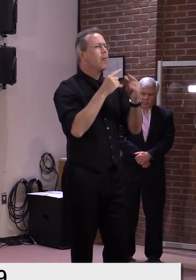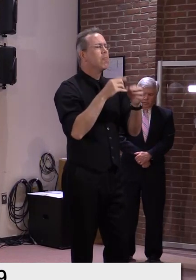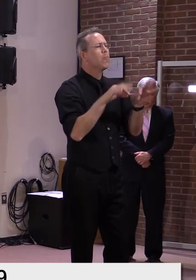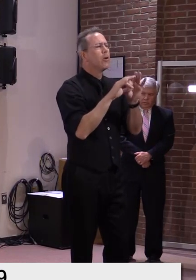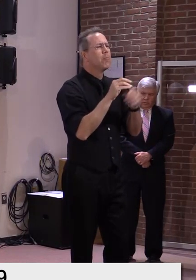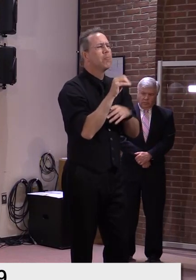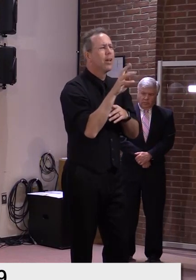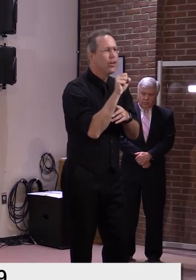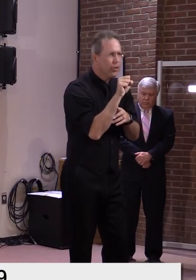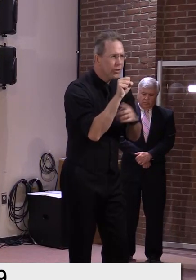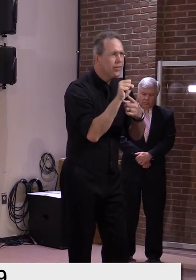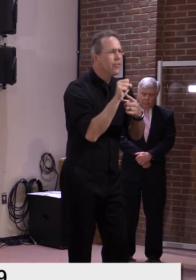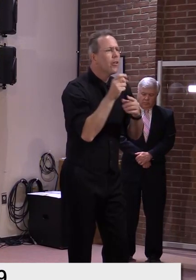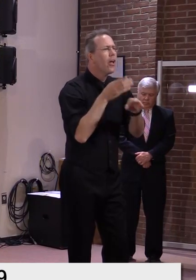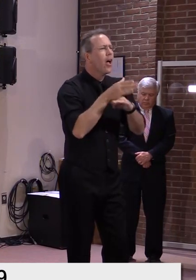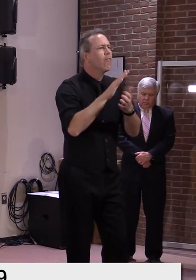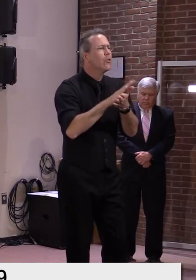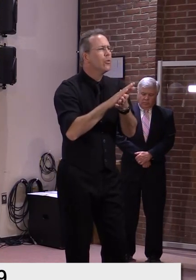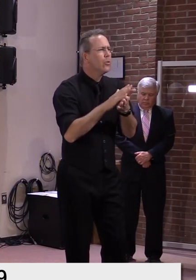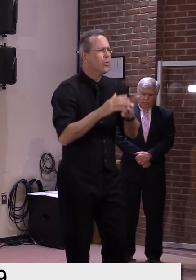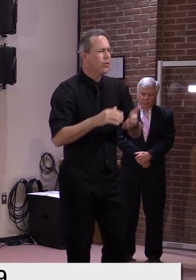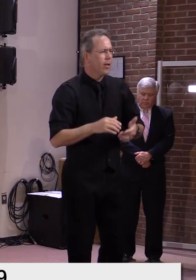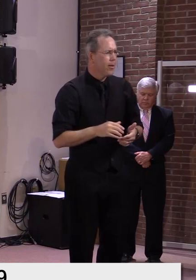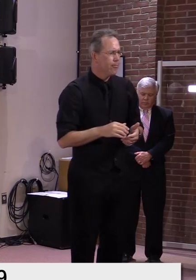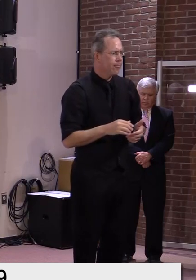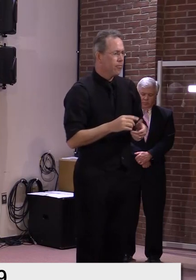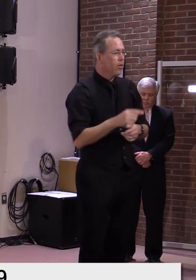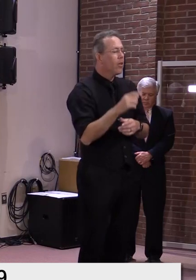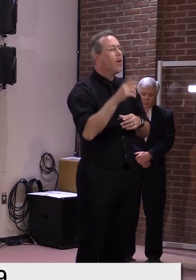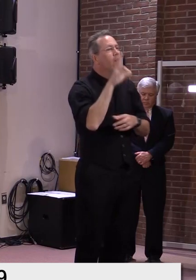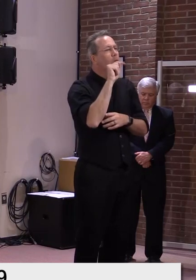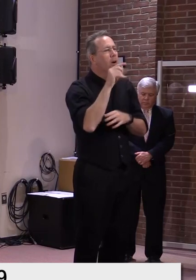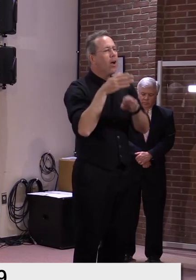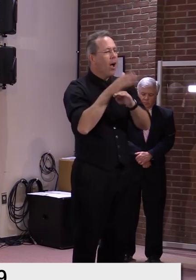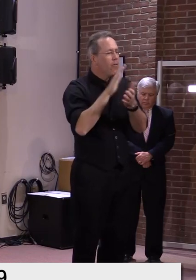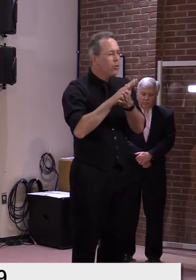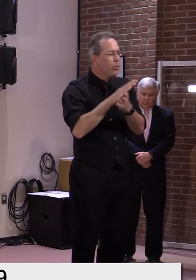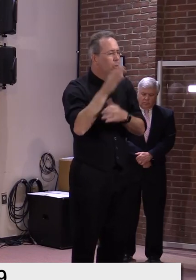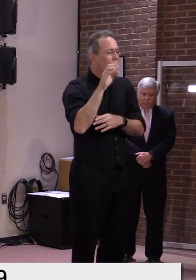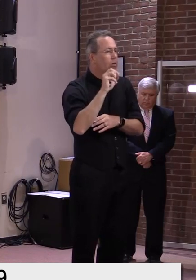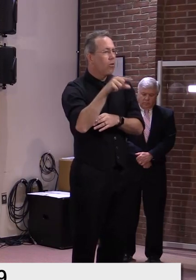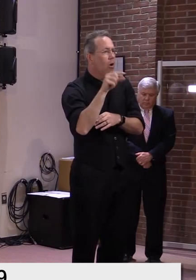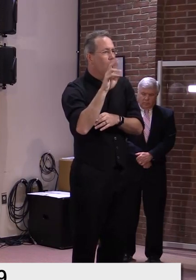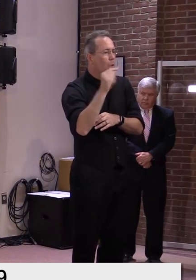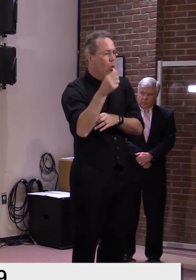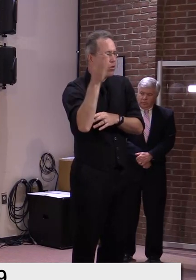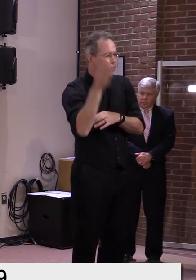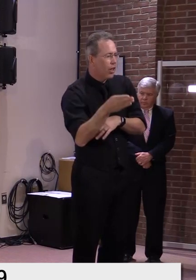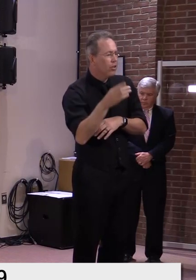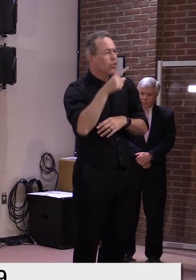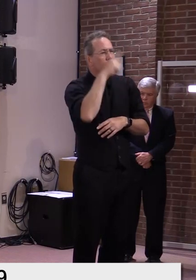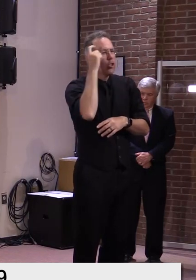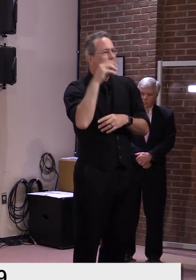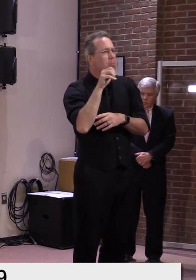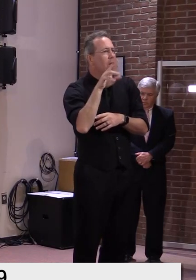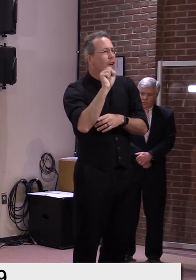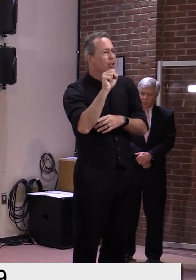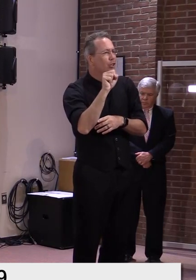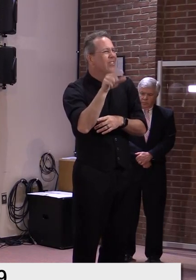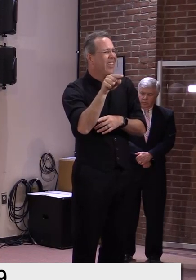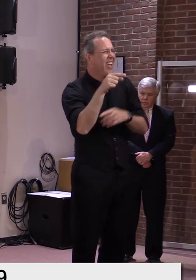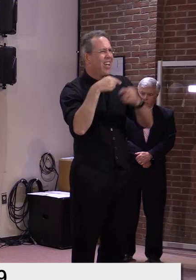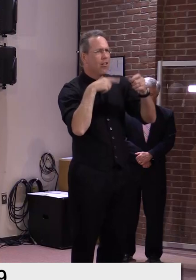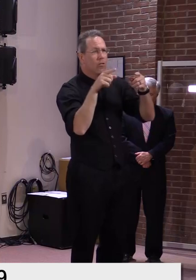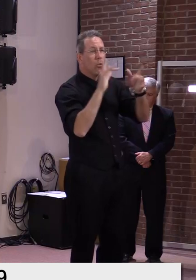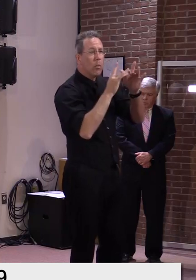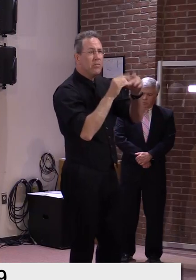vermontafterschool.org/summermatters. Here you can find information on summer camp and enrichment opportunities, and there's also a page for